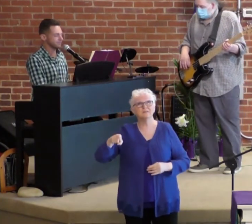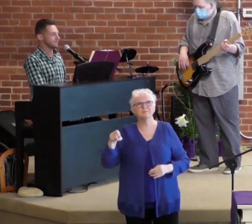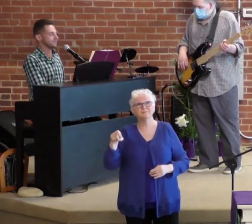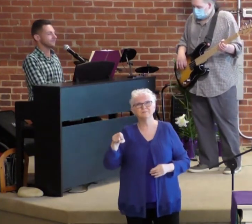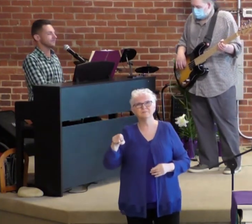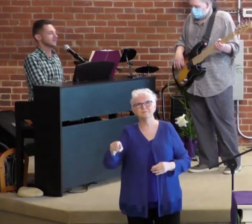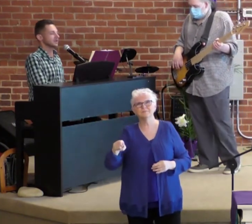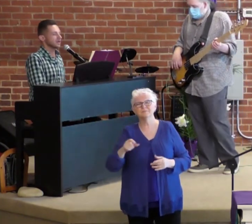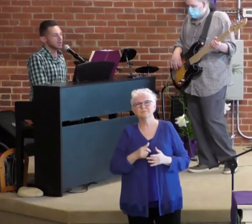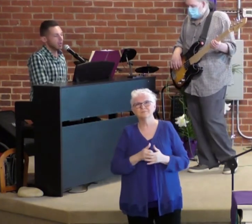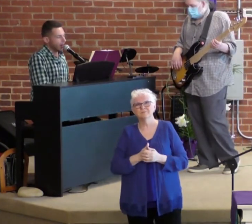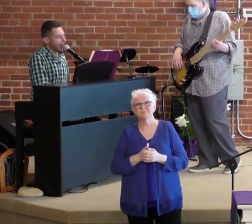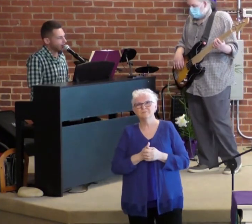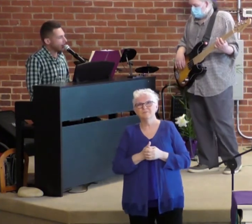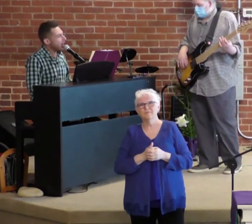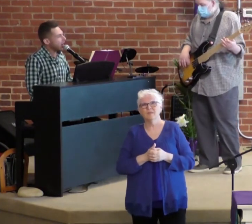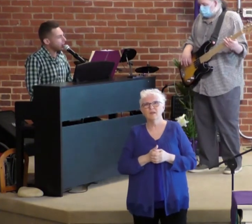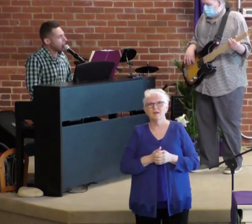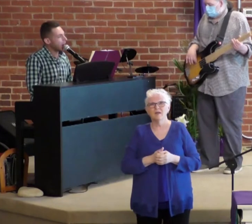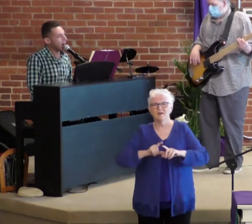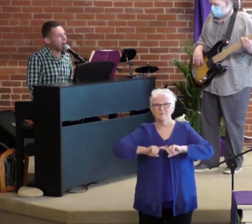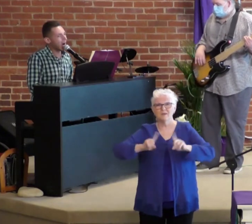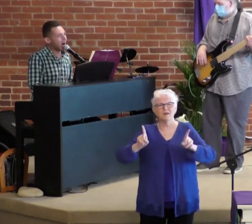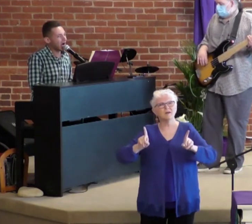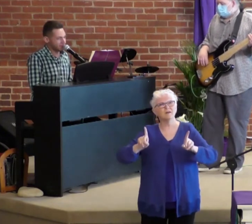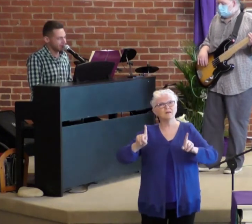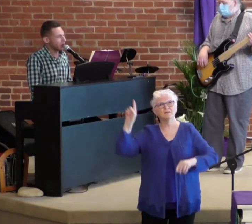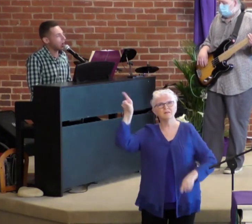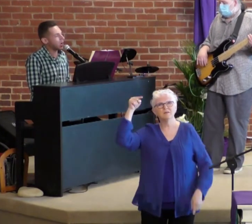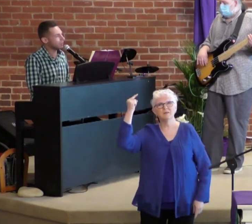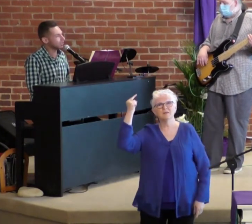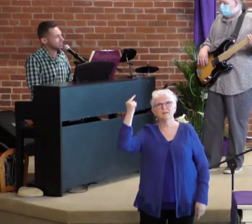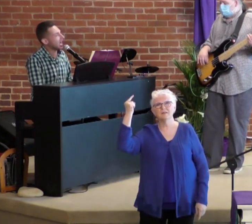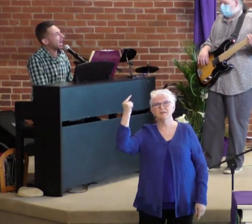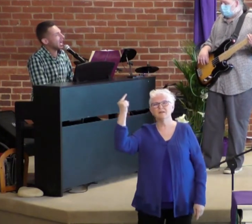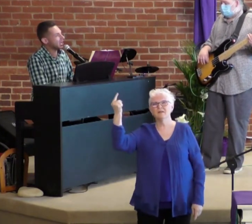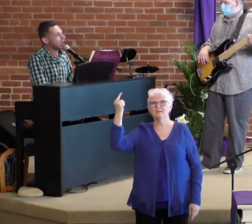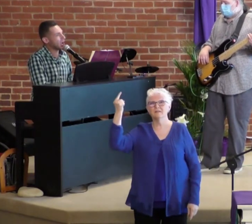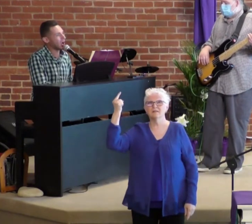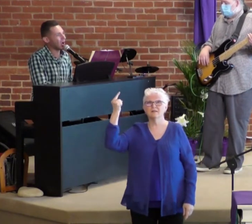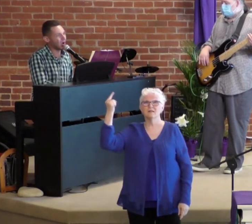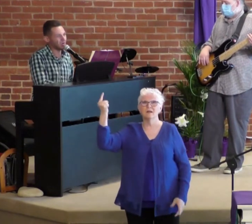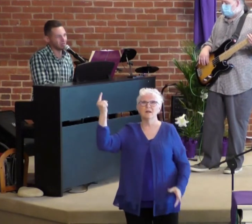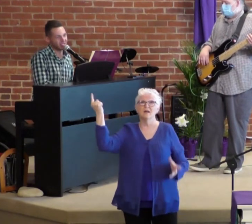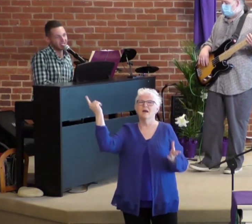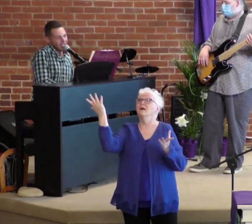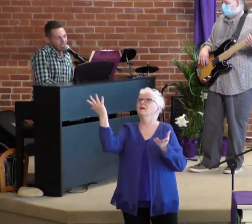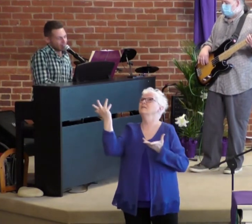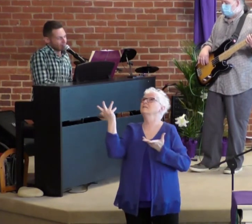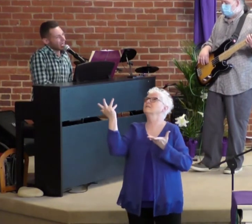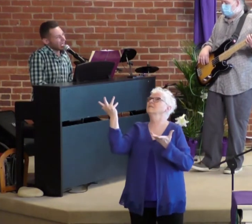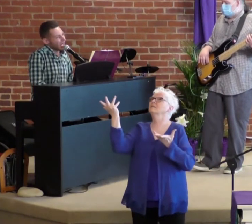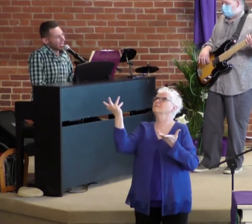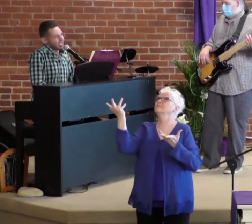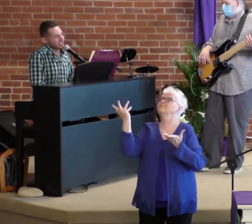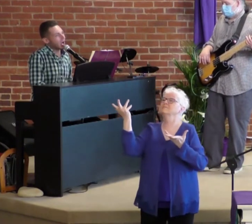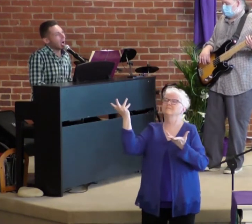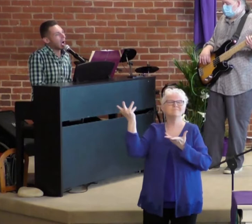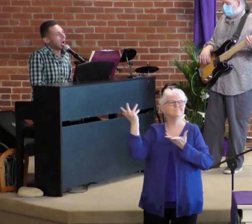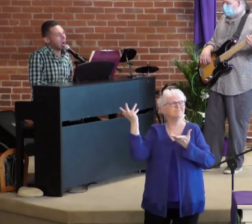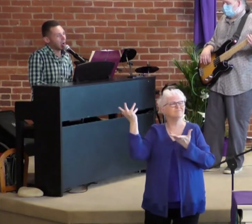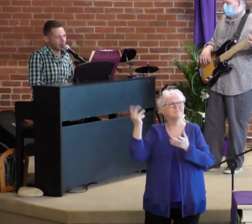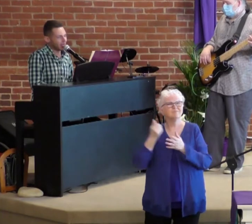need, but the one for which I long, it